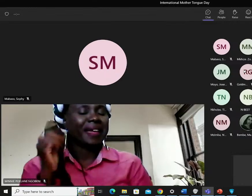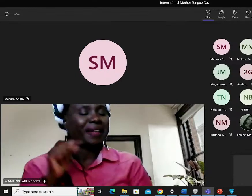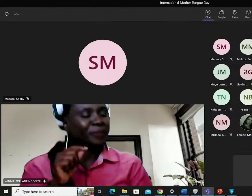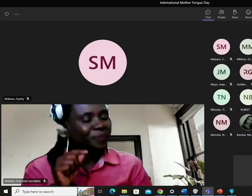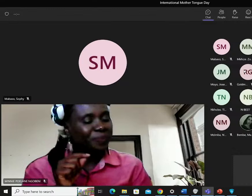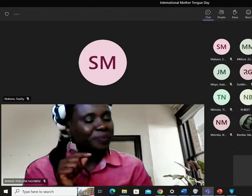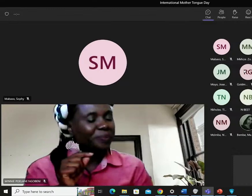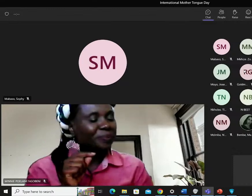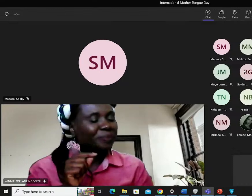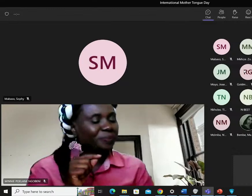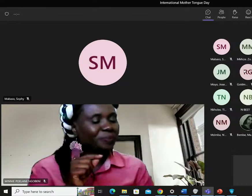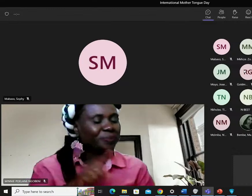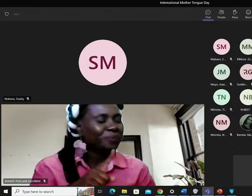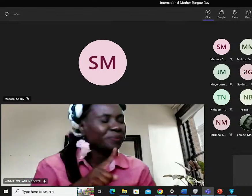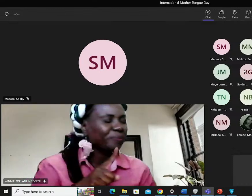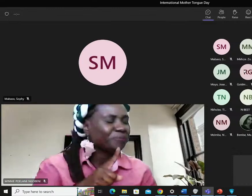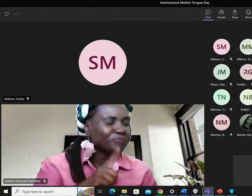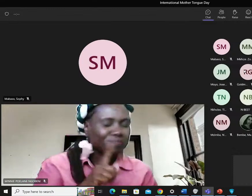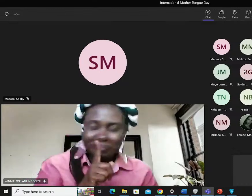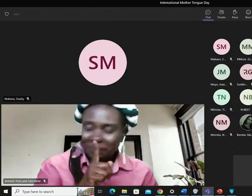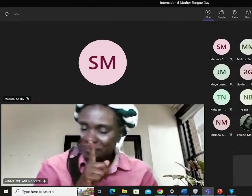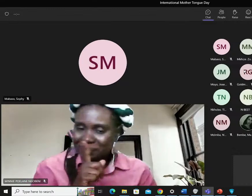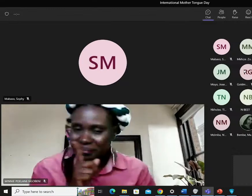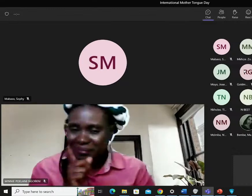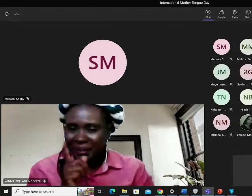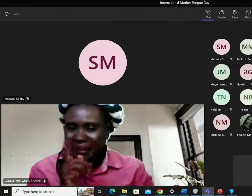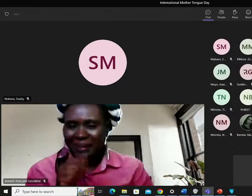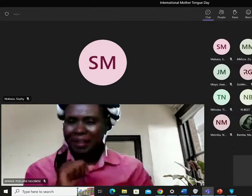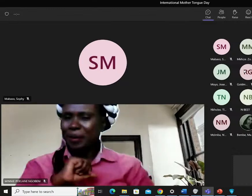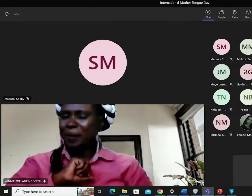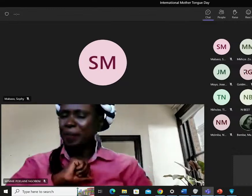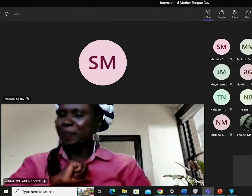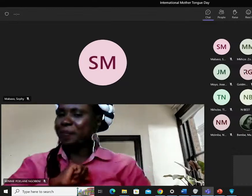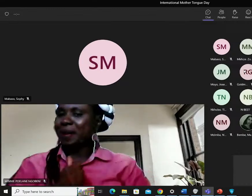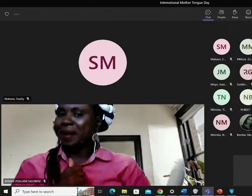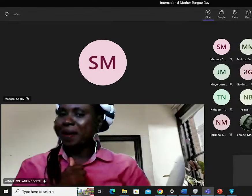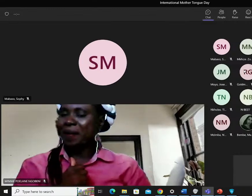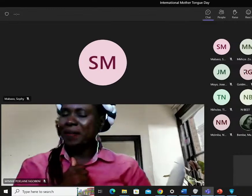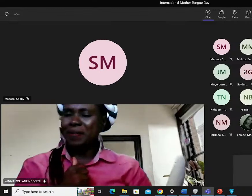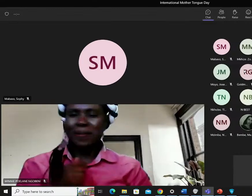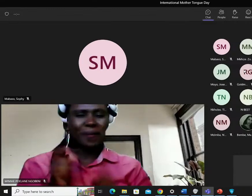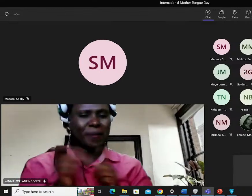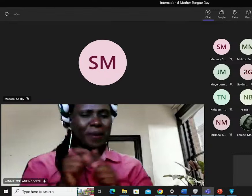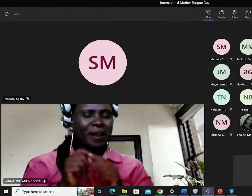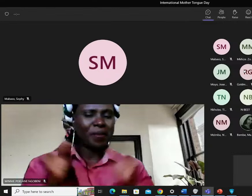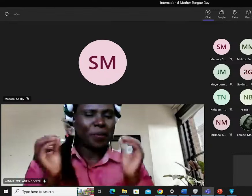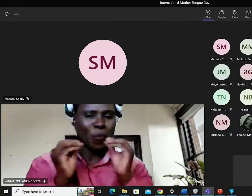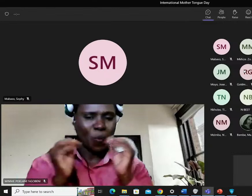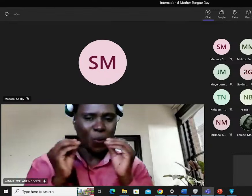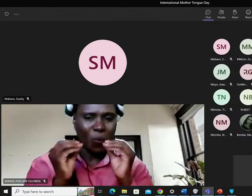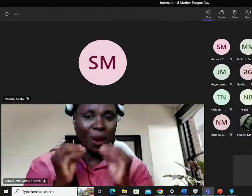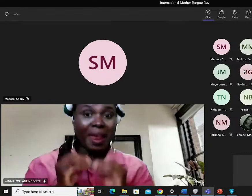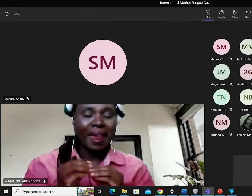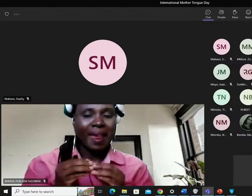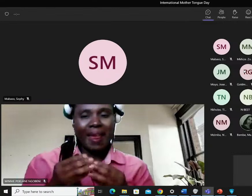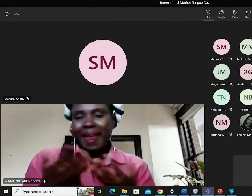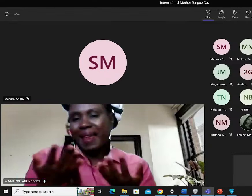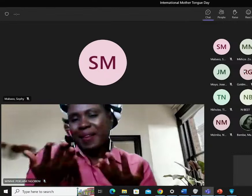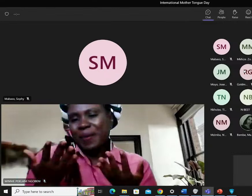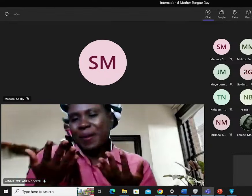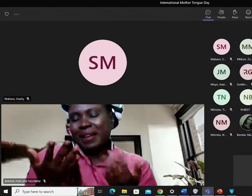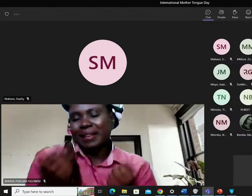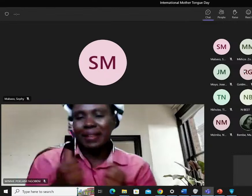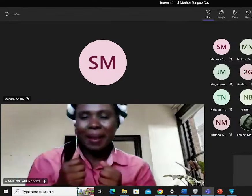Yes, I'm so proud that now I'm short of words. But anyway,